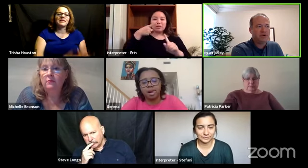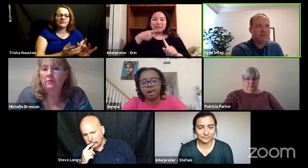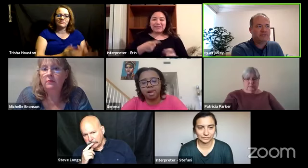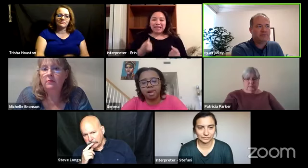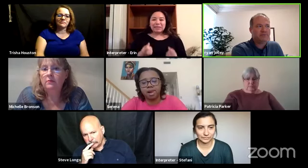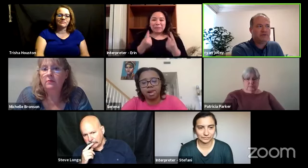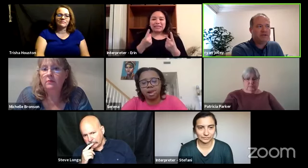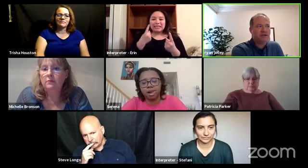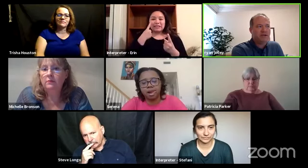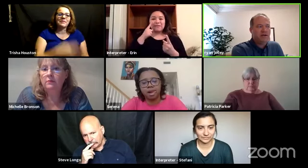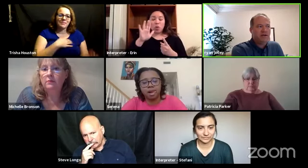program supports,